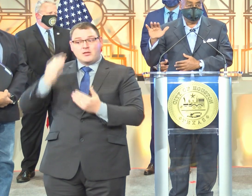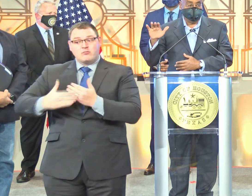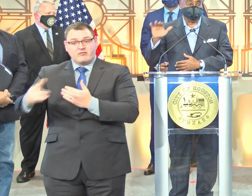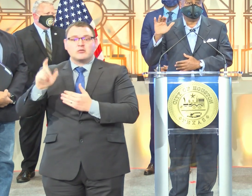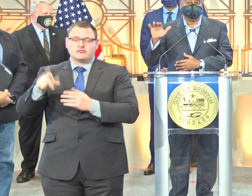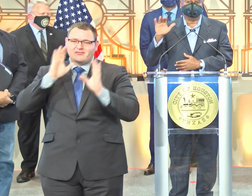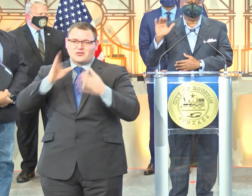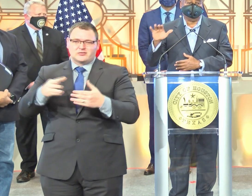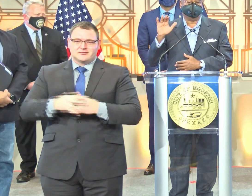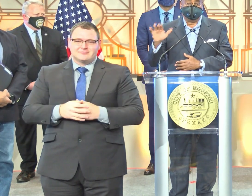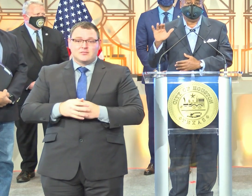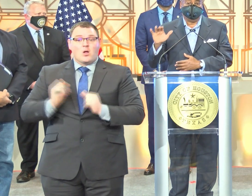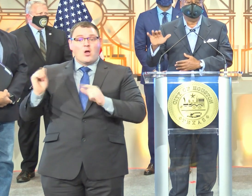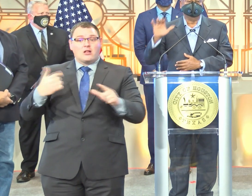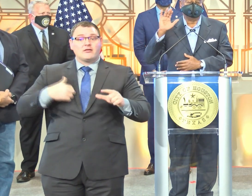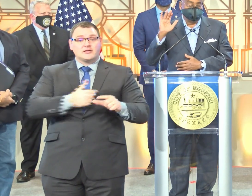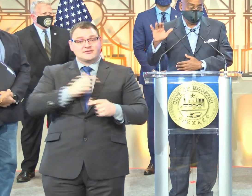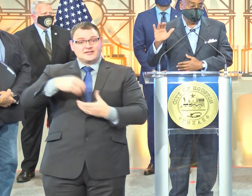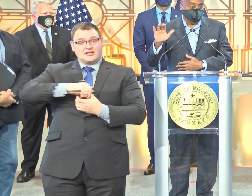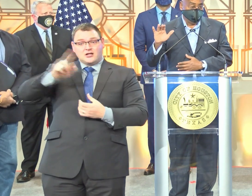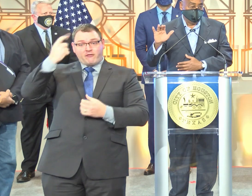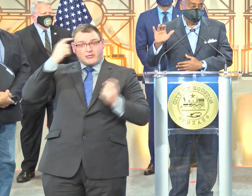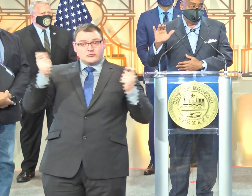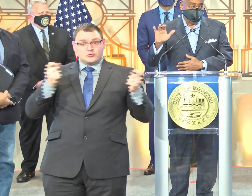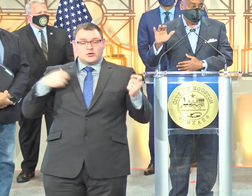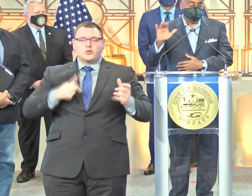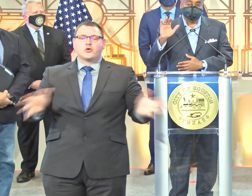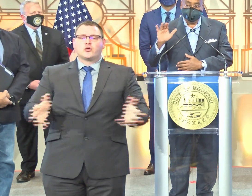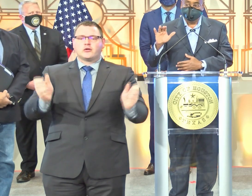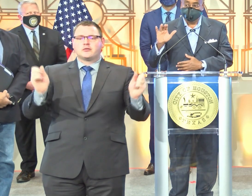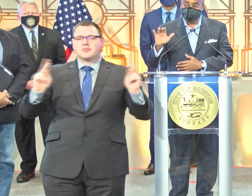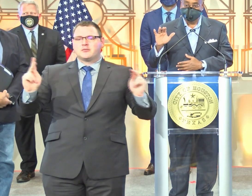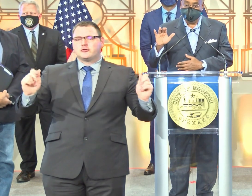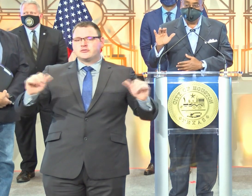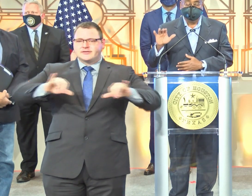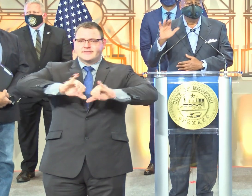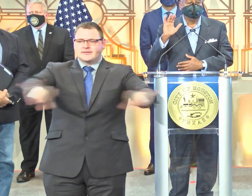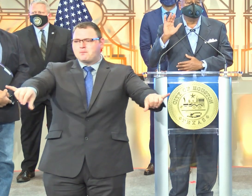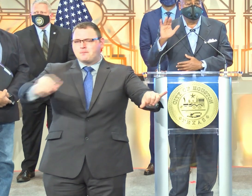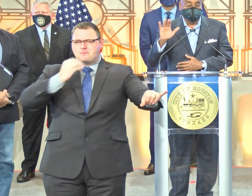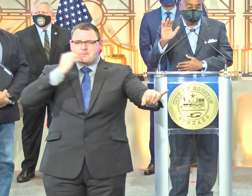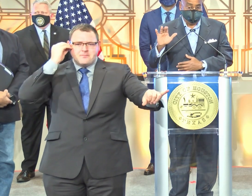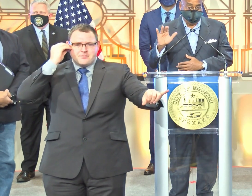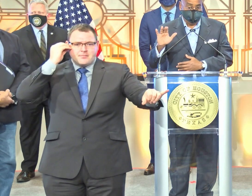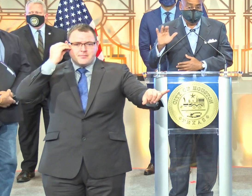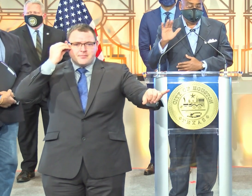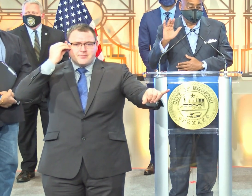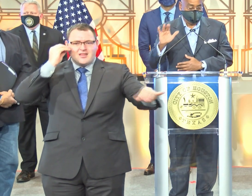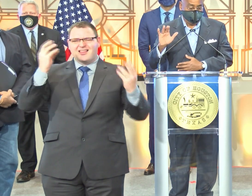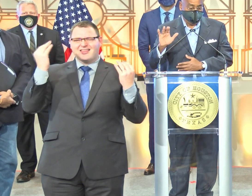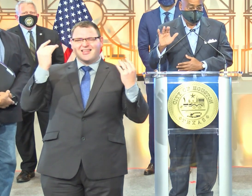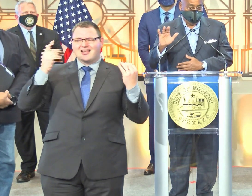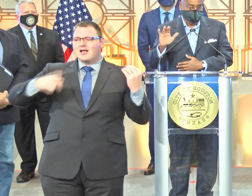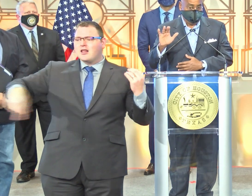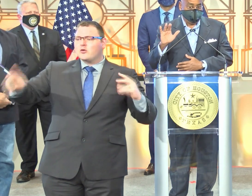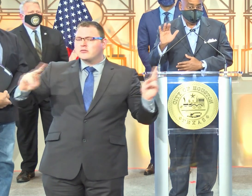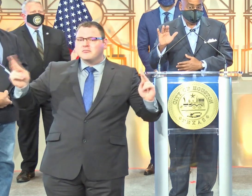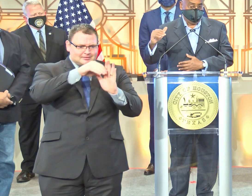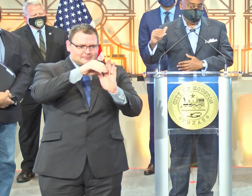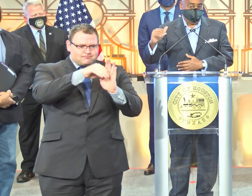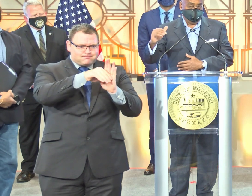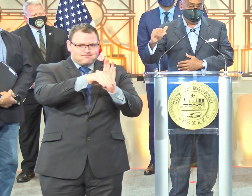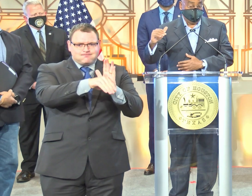of times, people would say, well, we're too busy. And then during the worst of times, they'd say, we don't have the money. This is very